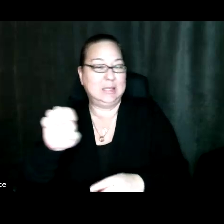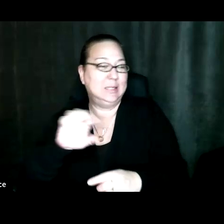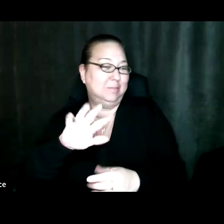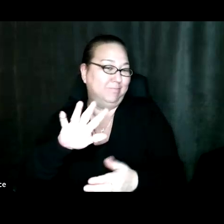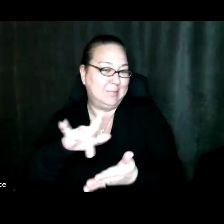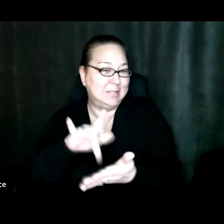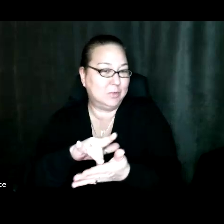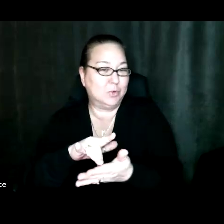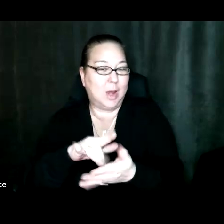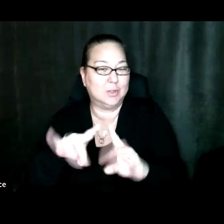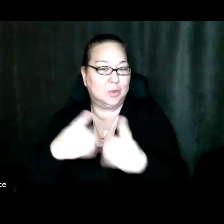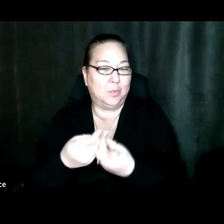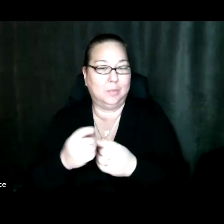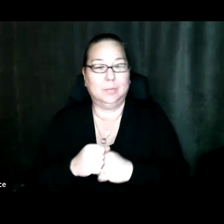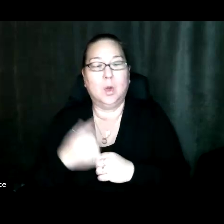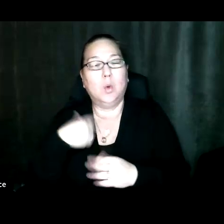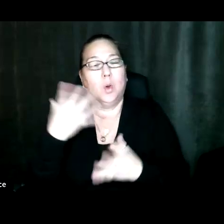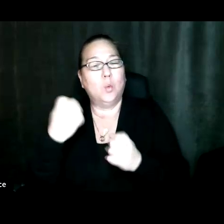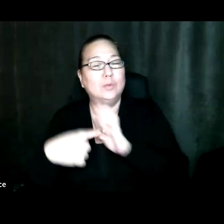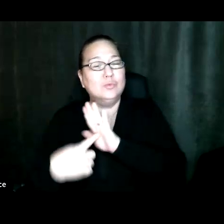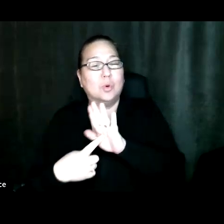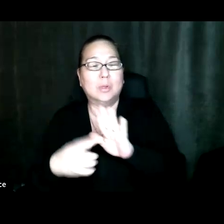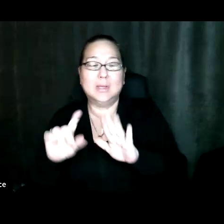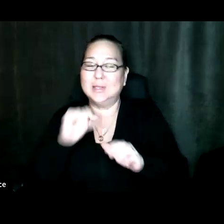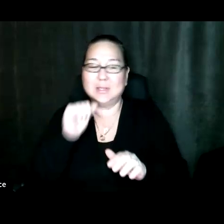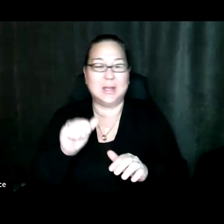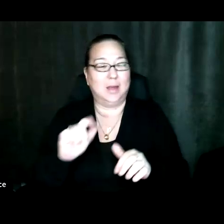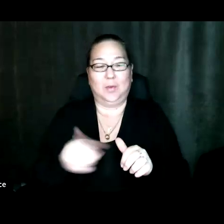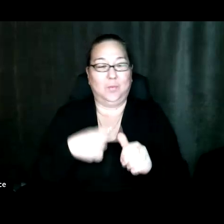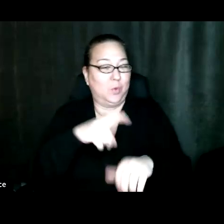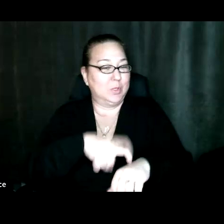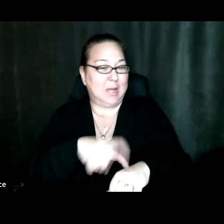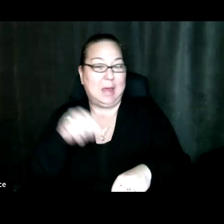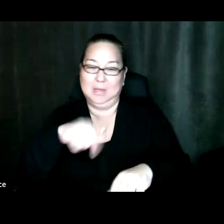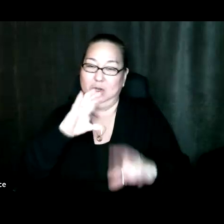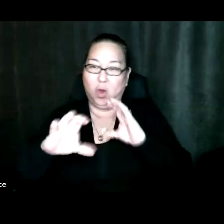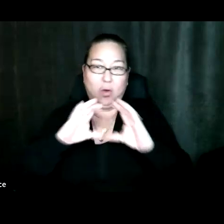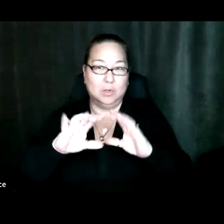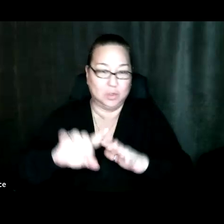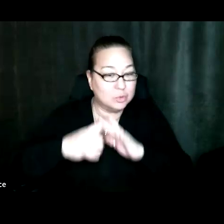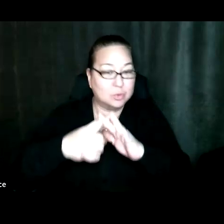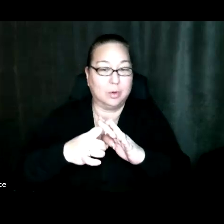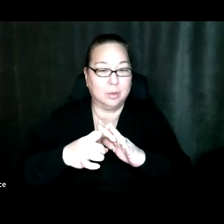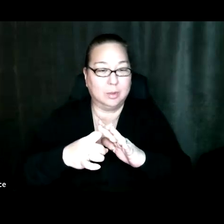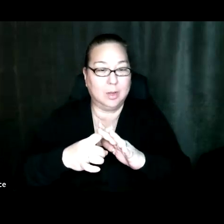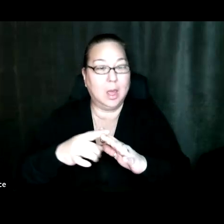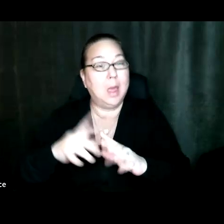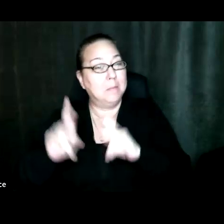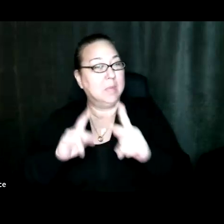this conversation has been raised in BPS. Their leaders who came before us spoke up and their voices were not